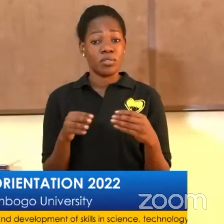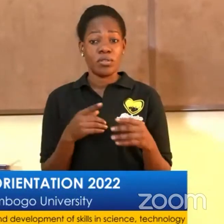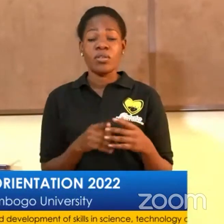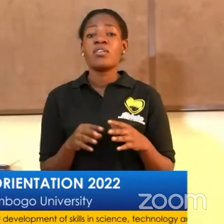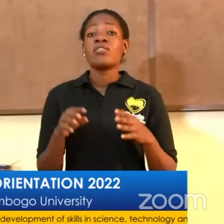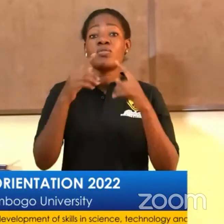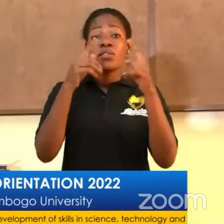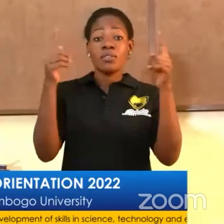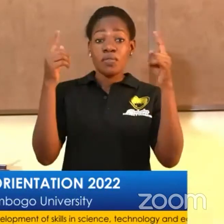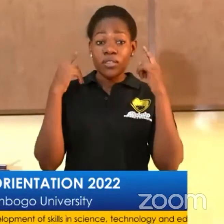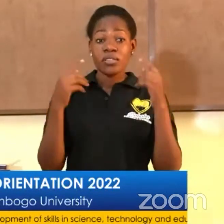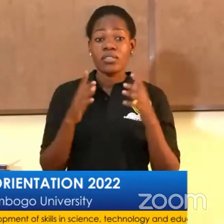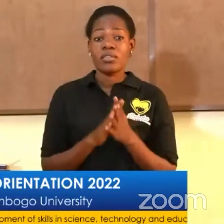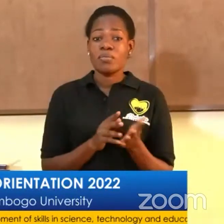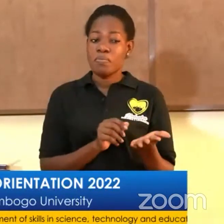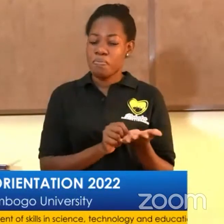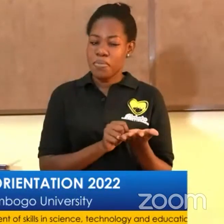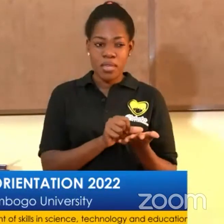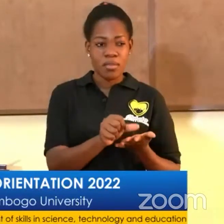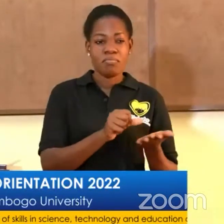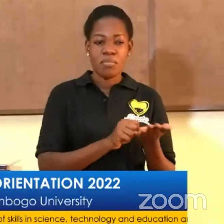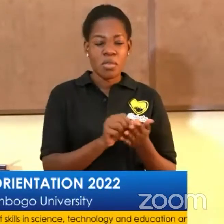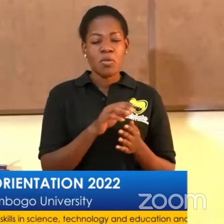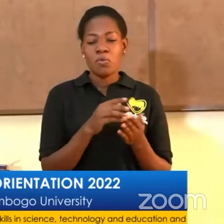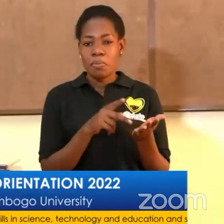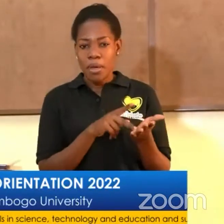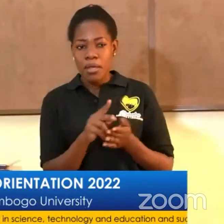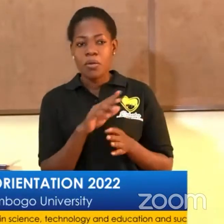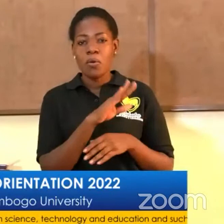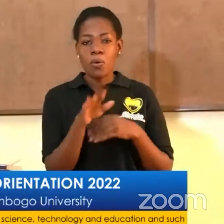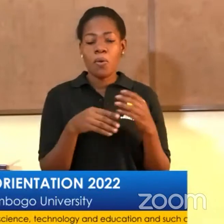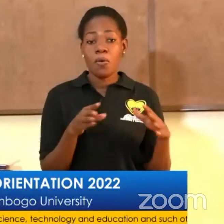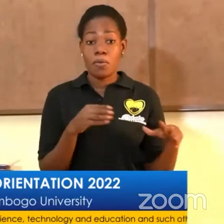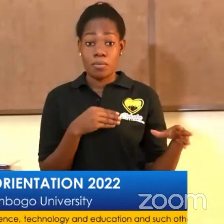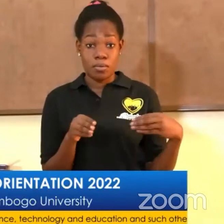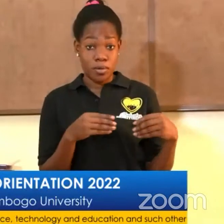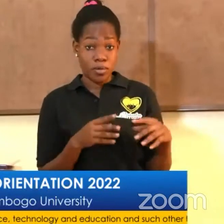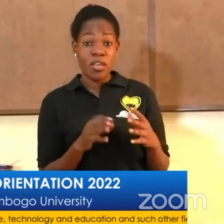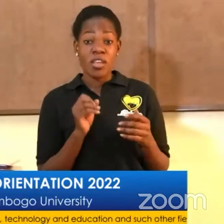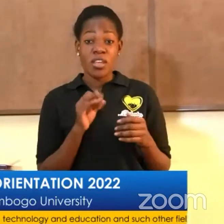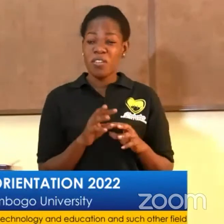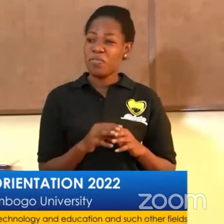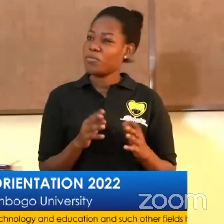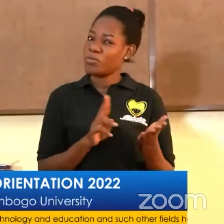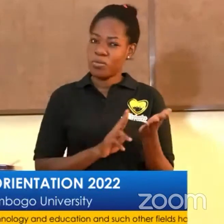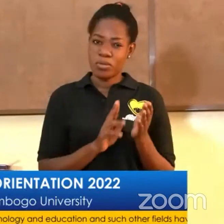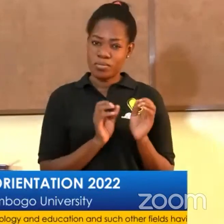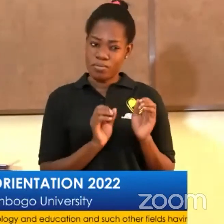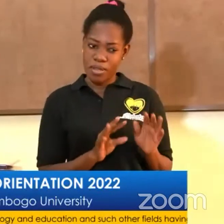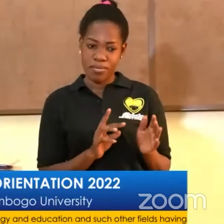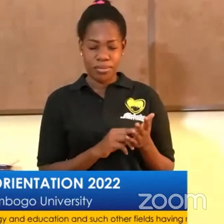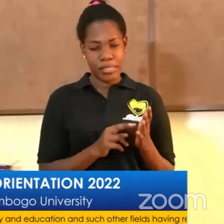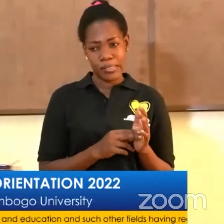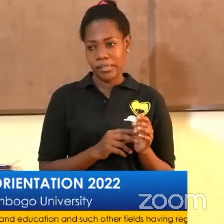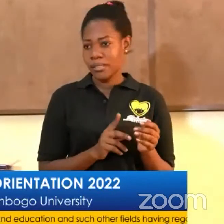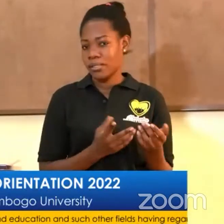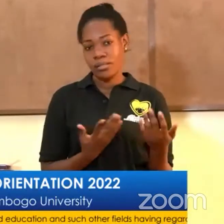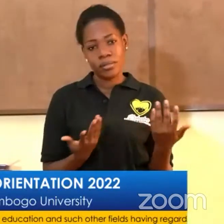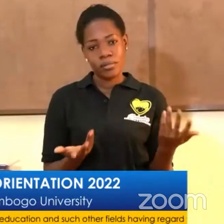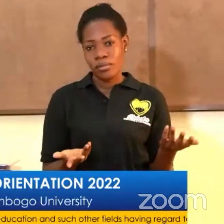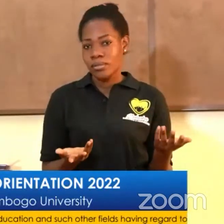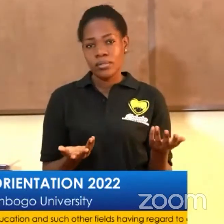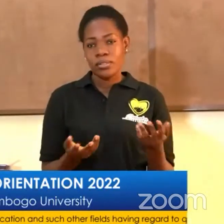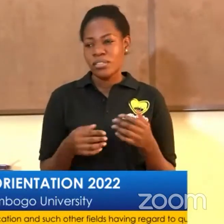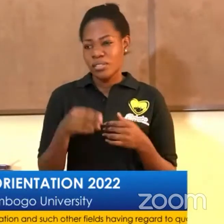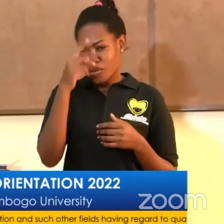pays dearly for these resources. So if you don't use, then there is no justification for